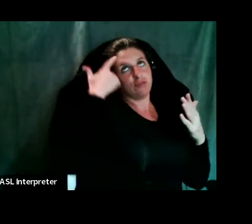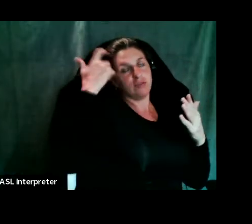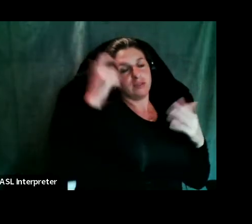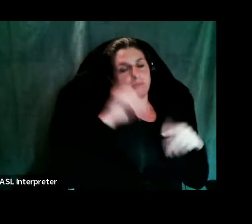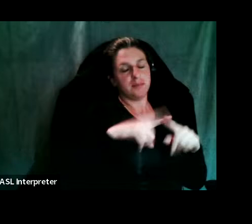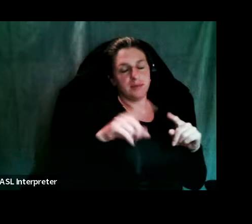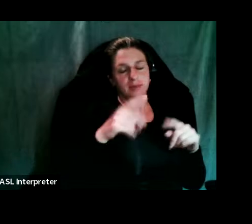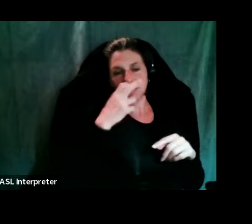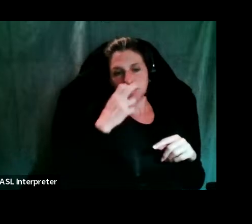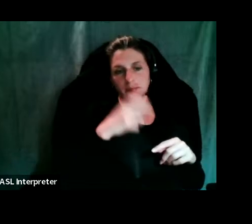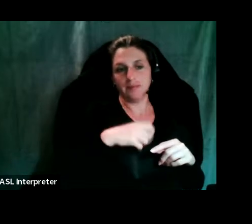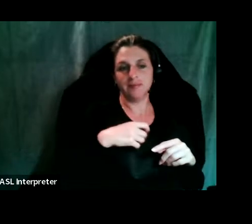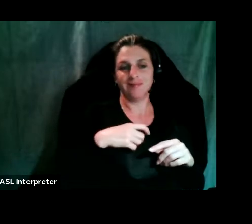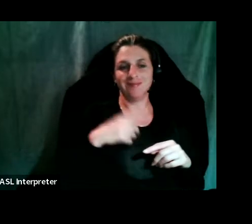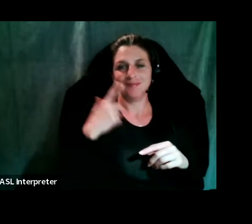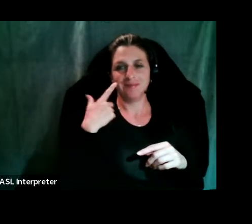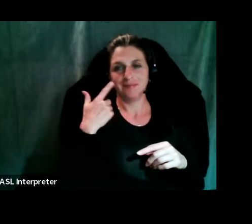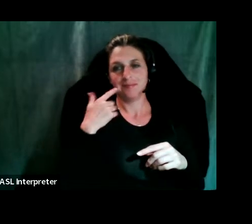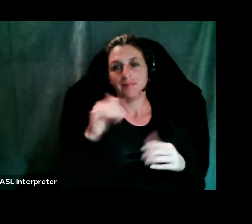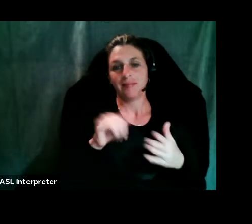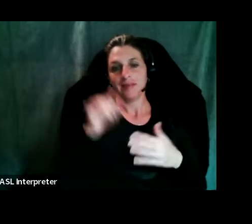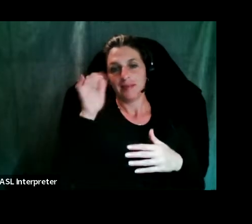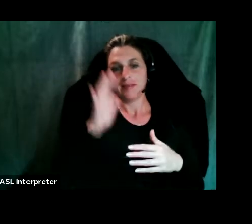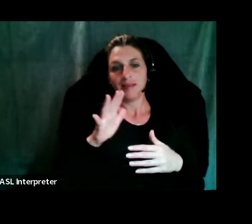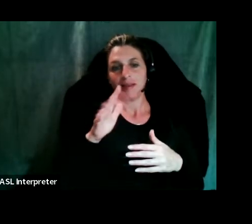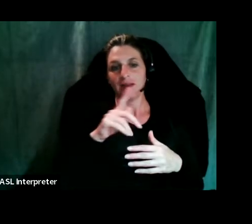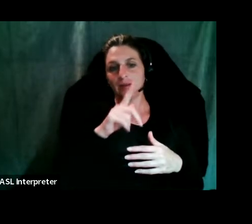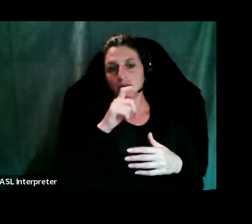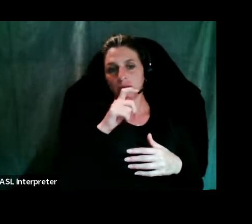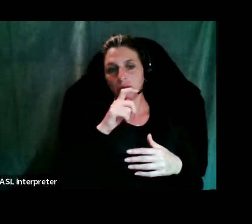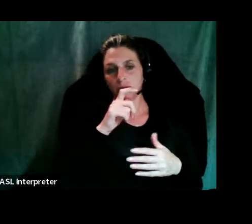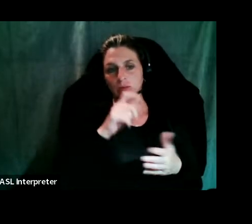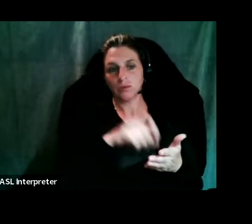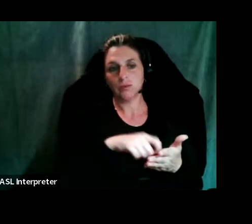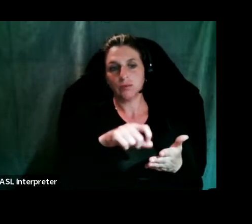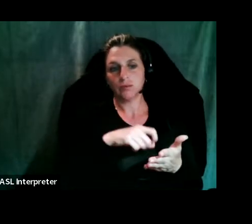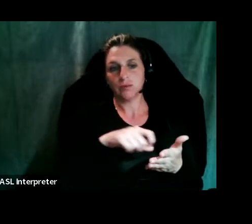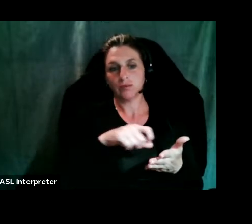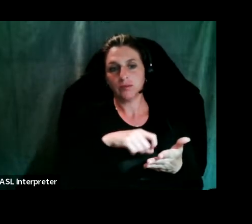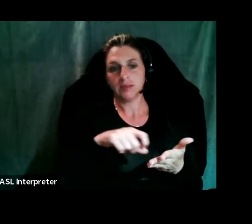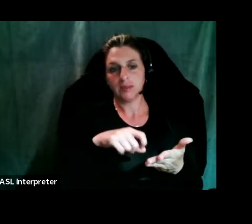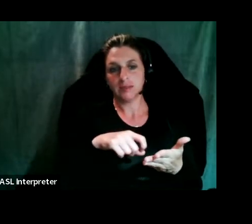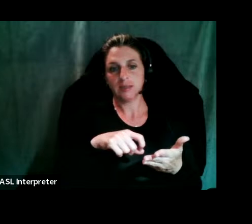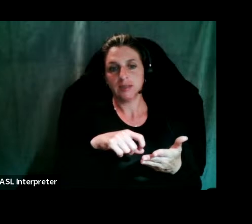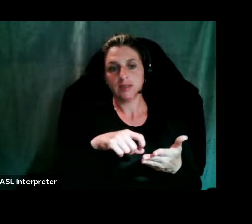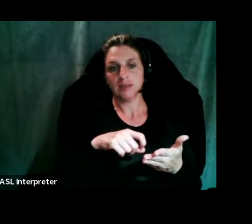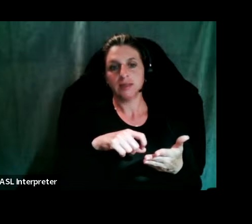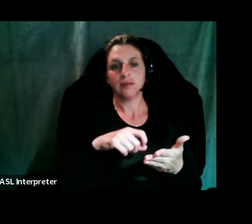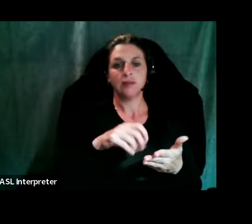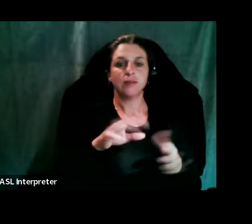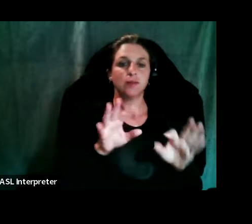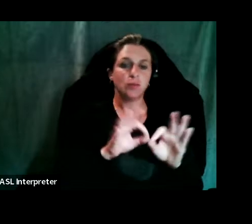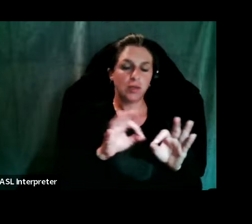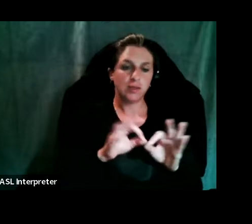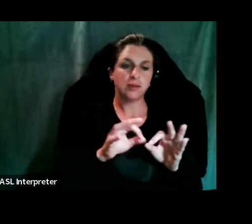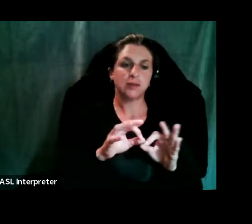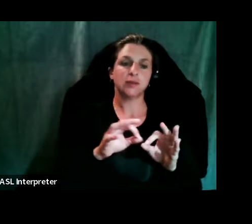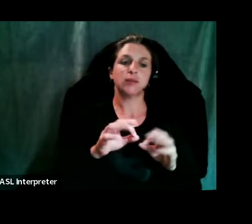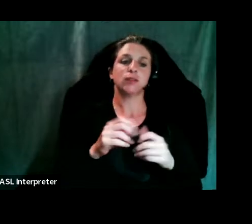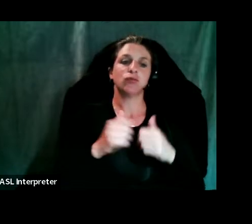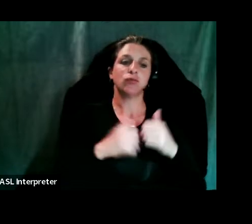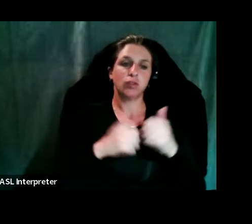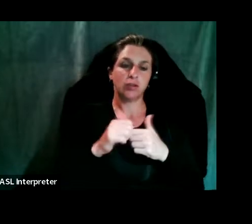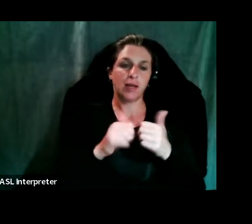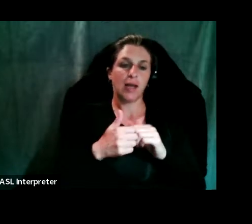it. That guide that was written in terms of pricing and structure and how you looked